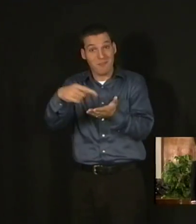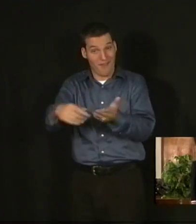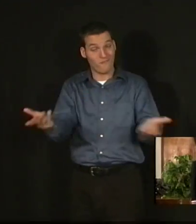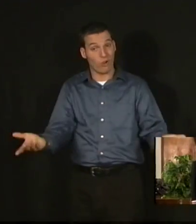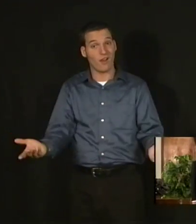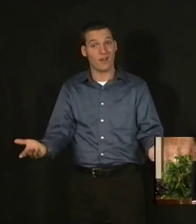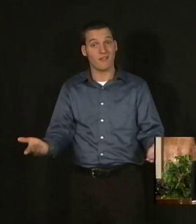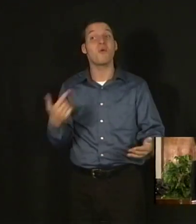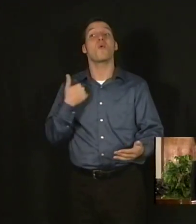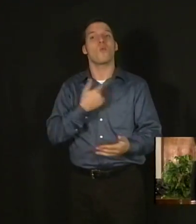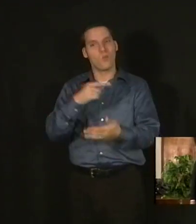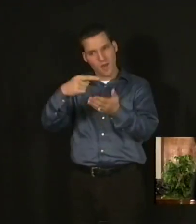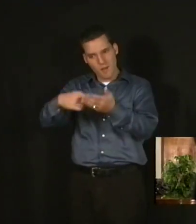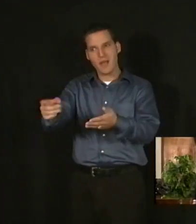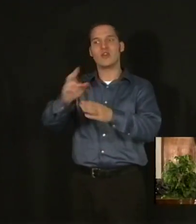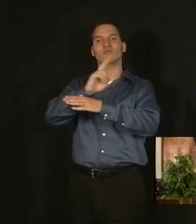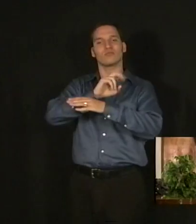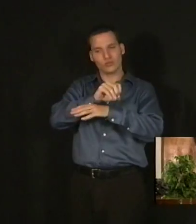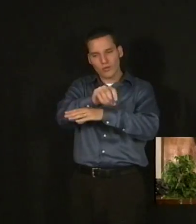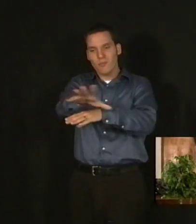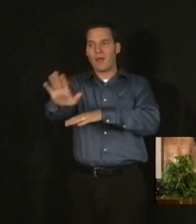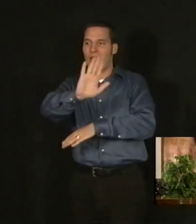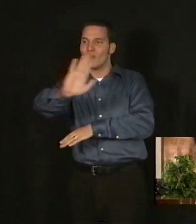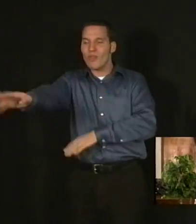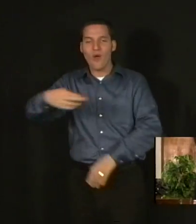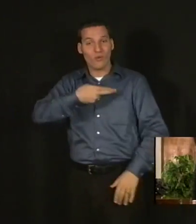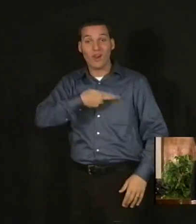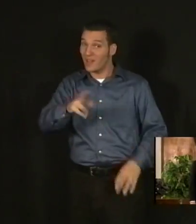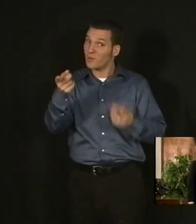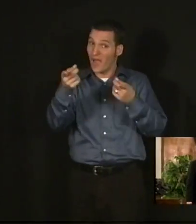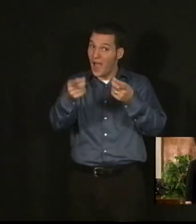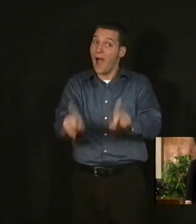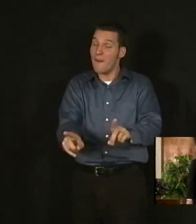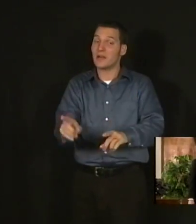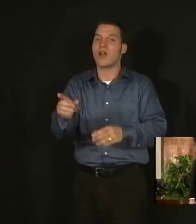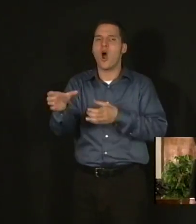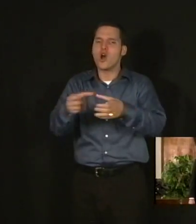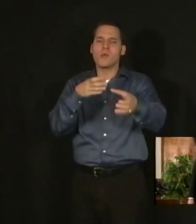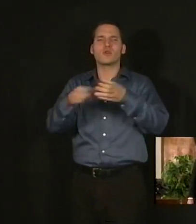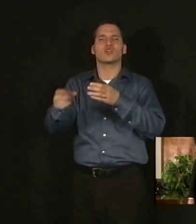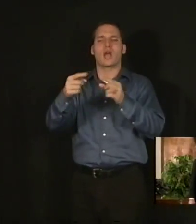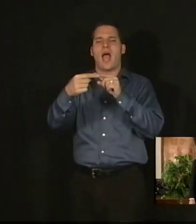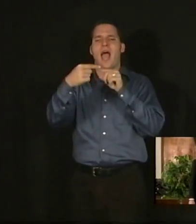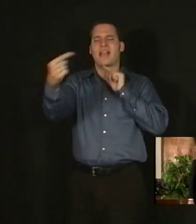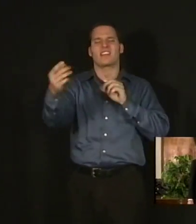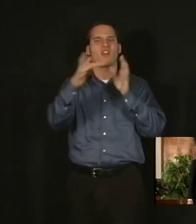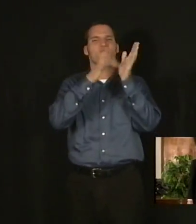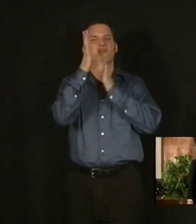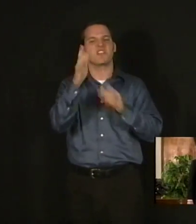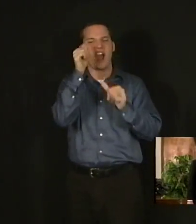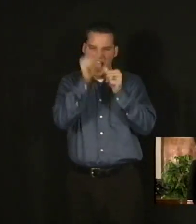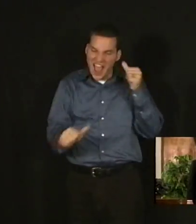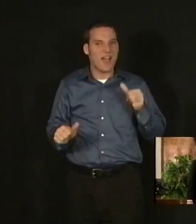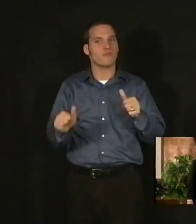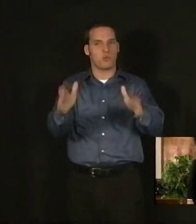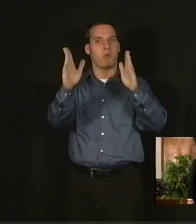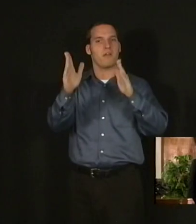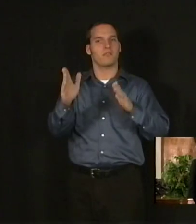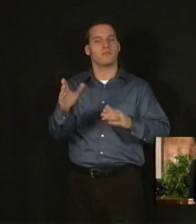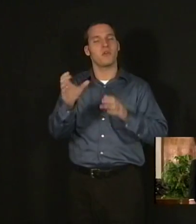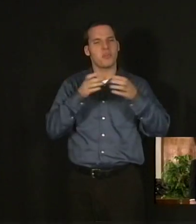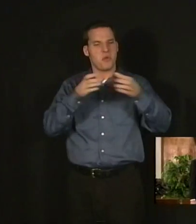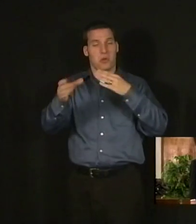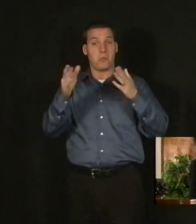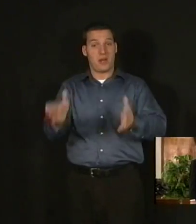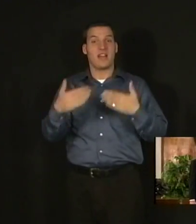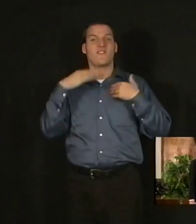for it. We're paying to spread their religion. So what's going on, folks? Communism is anti-Christian in every single way. The